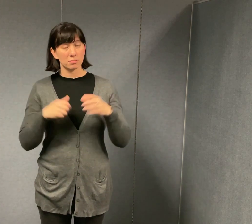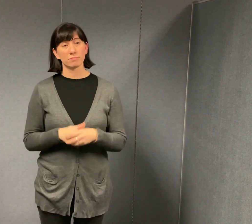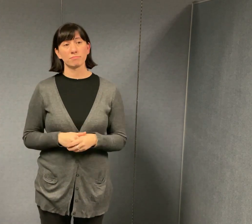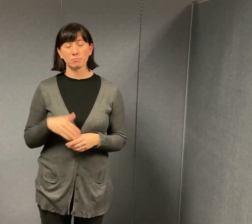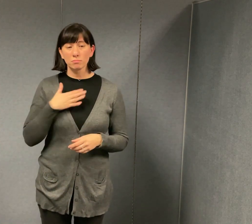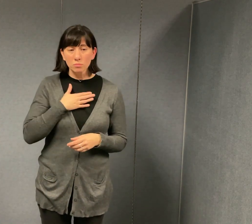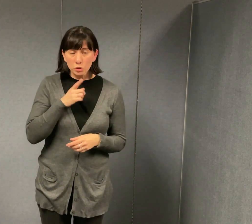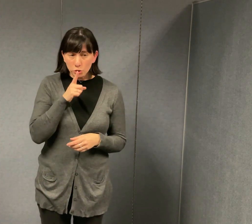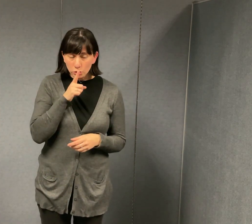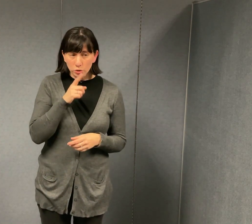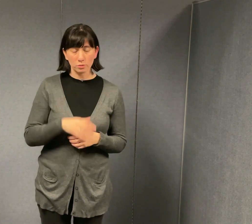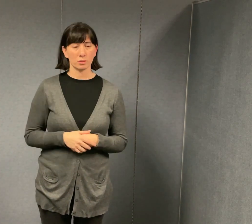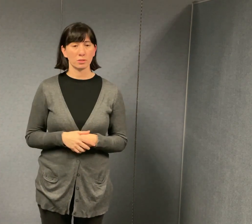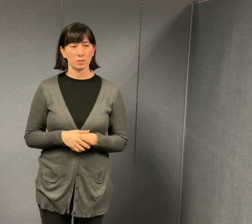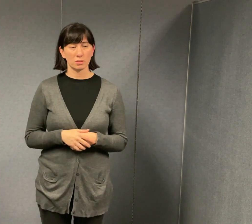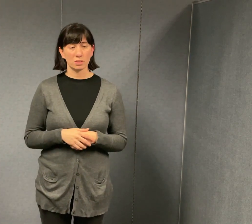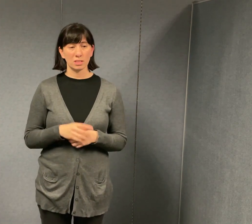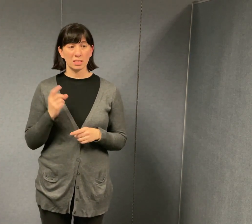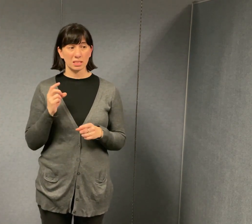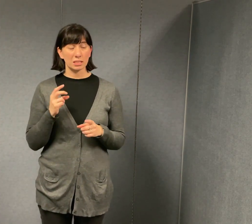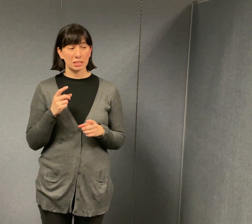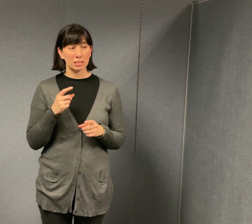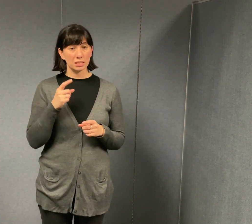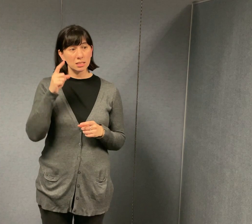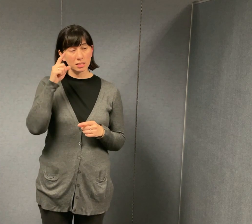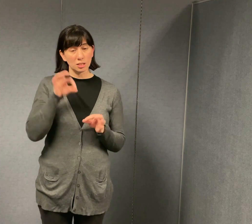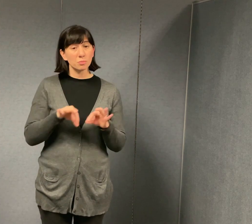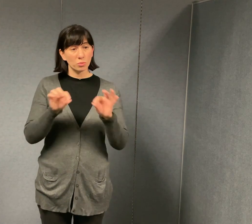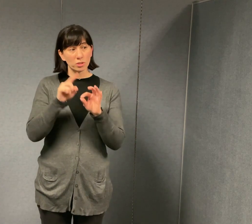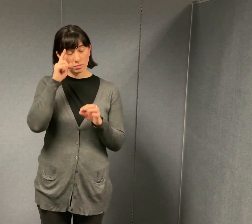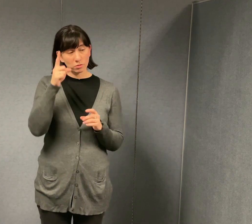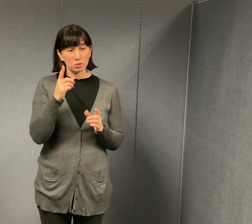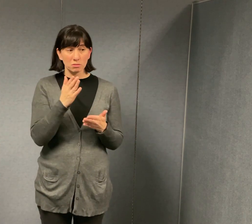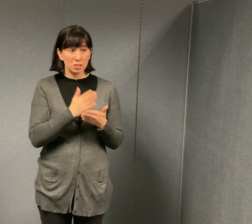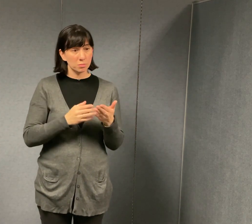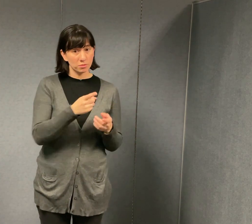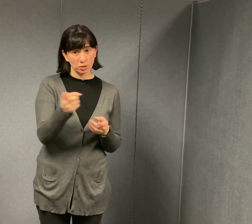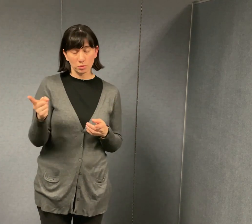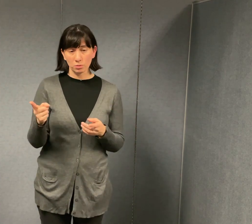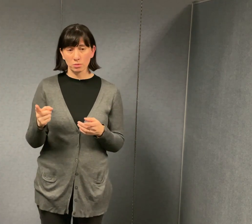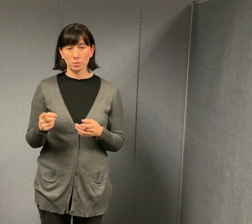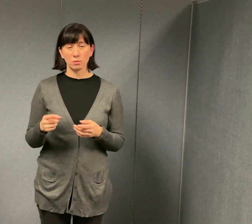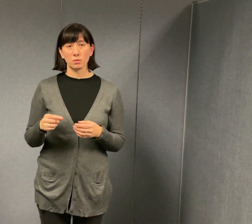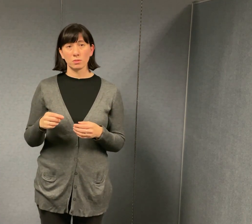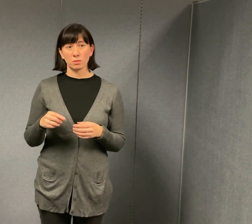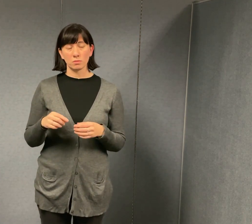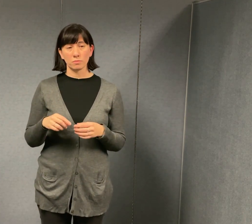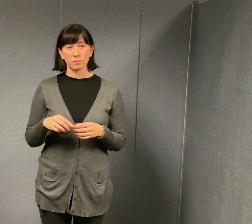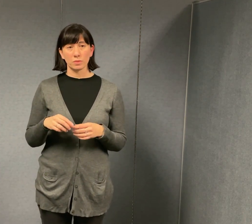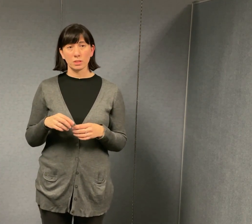This applies to a couple of you. The student council will meet as scheduled on Wednesday, but the